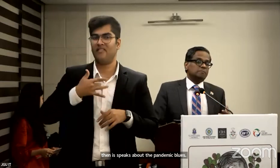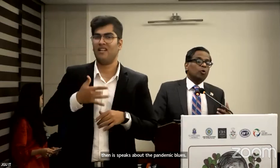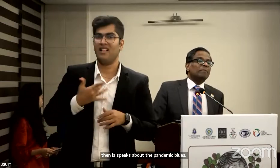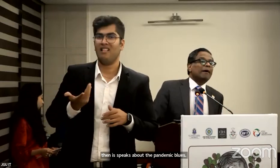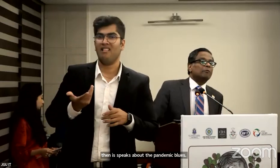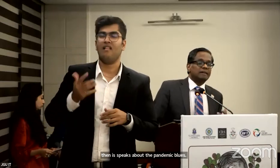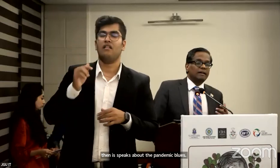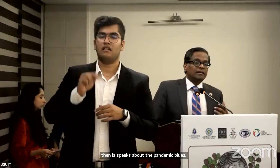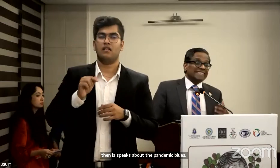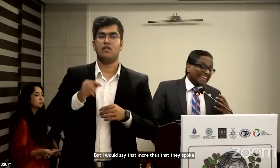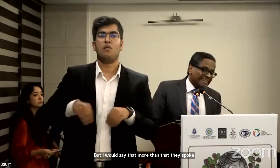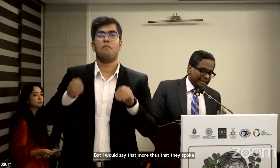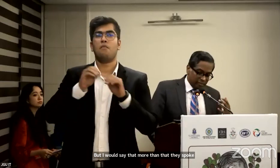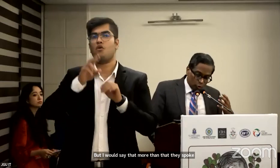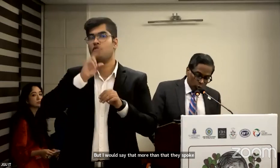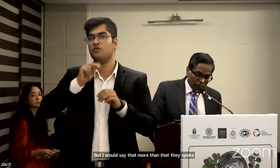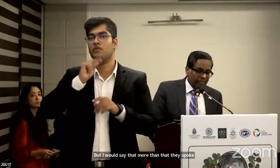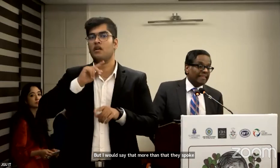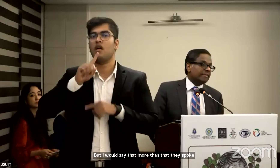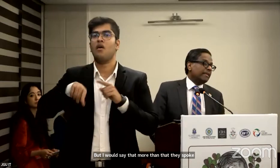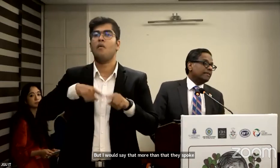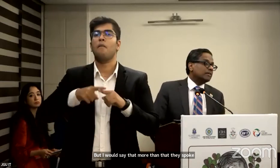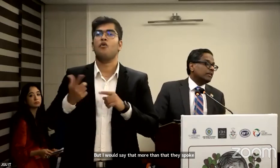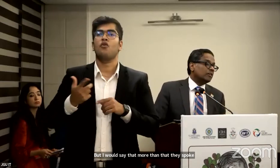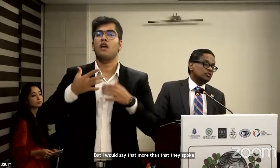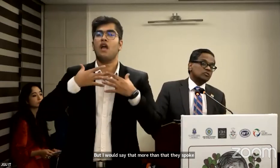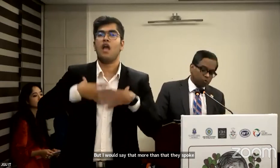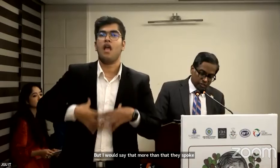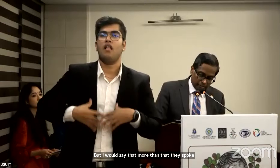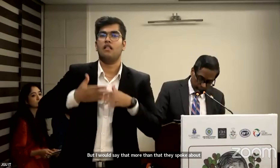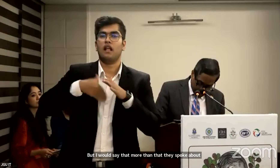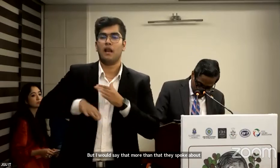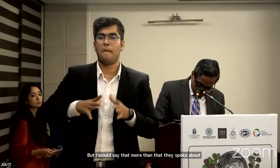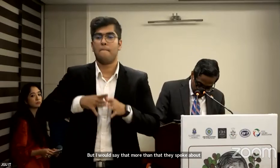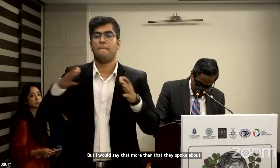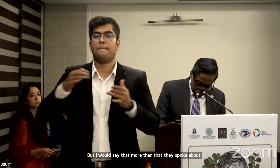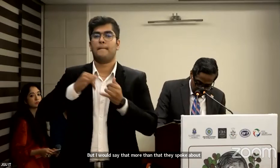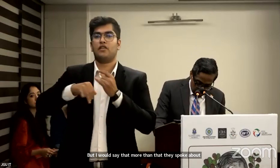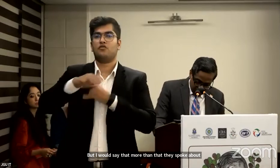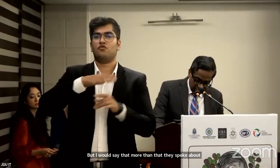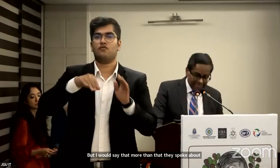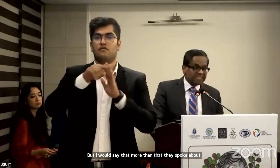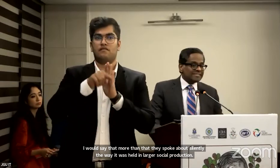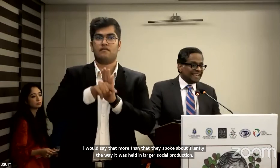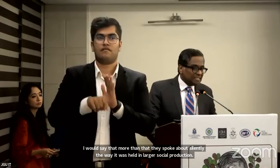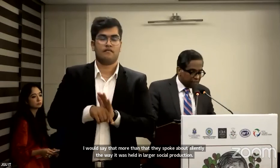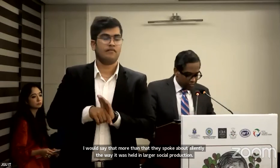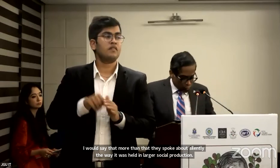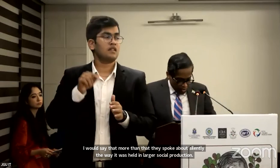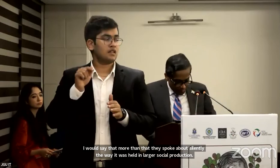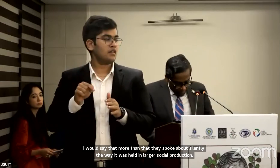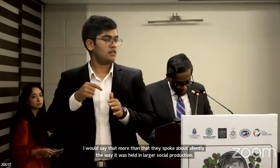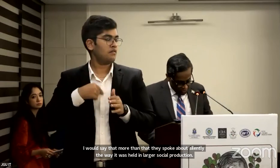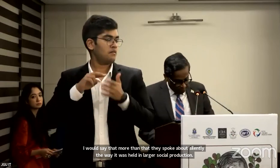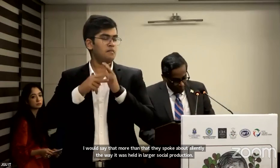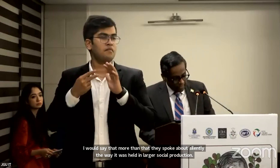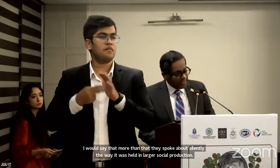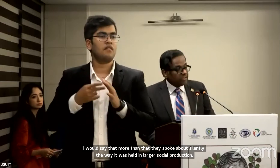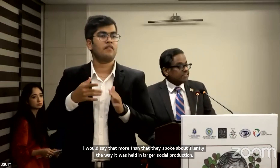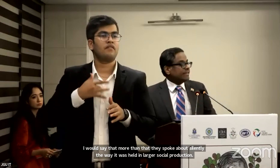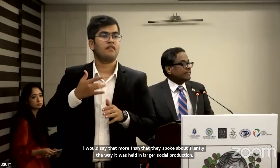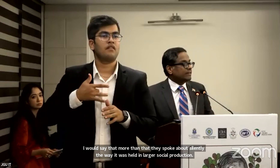they spoke about silently the role of health in larger social production. So that means the site of that social